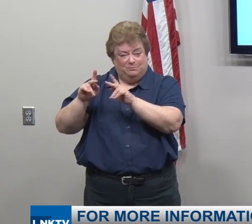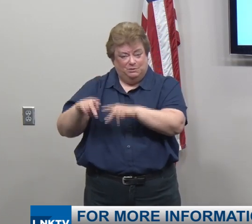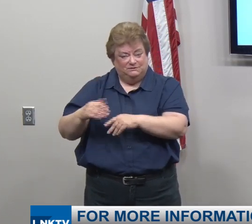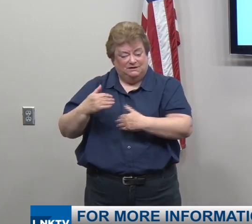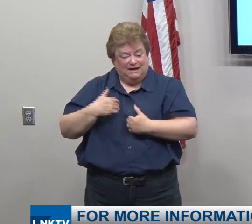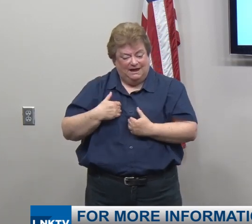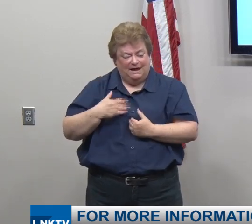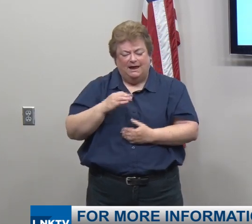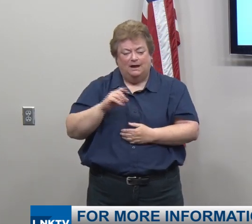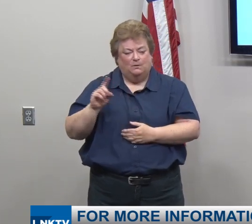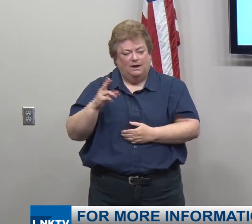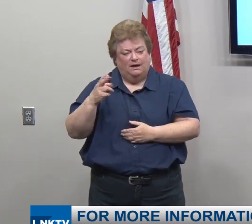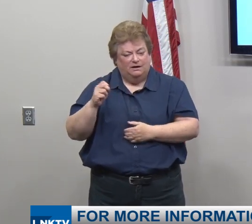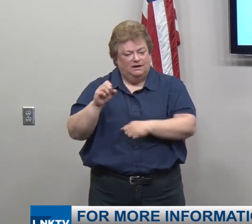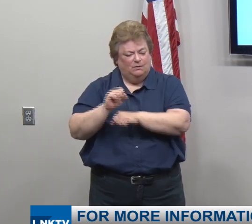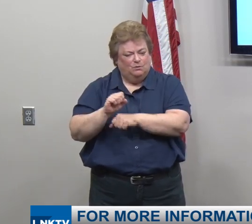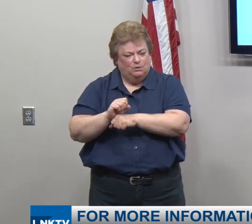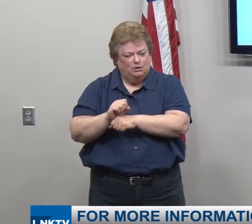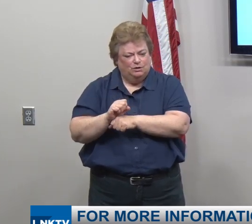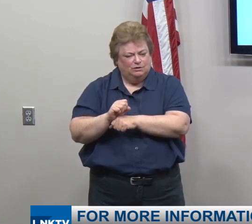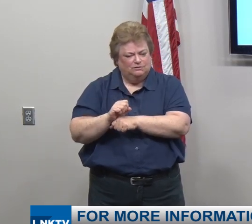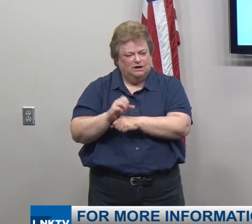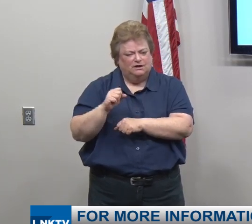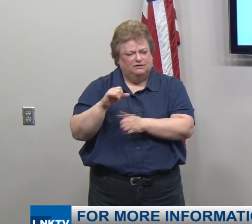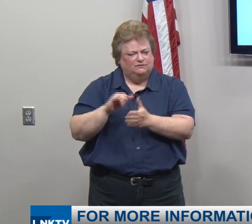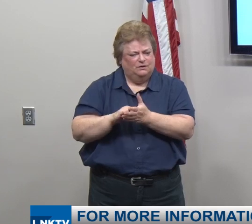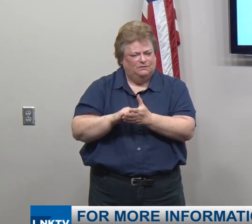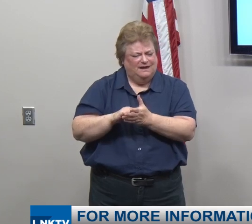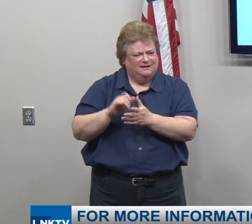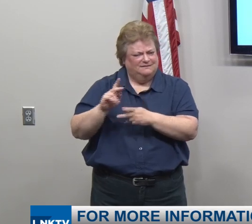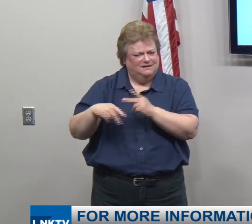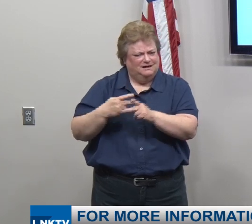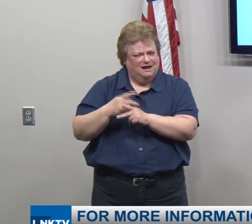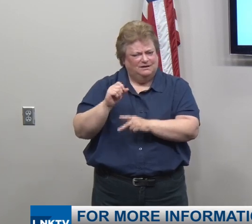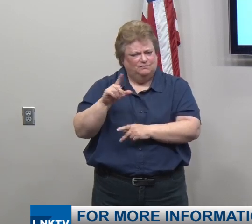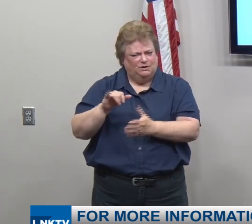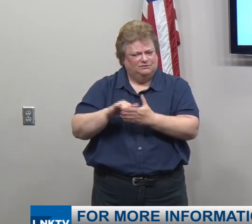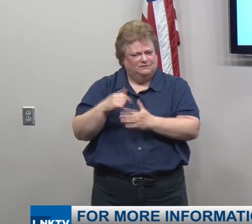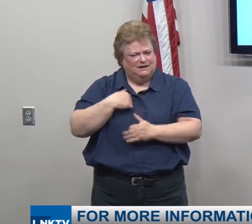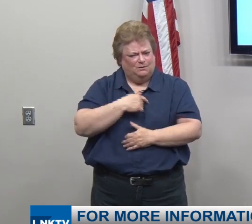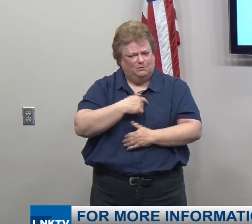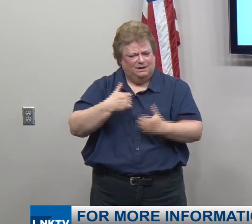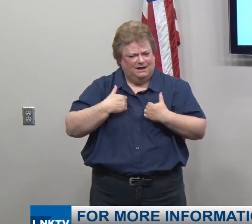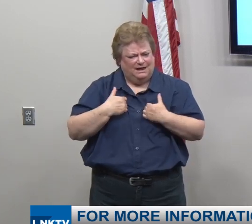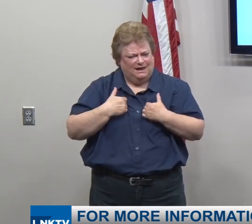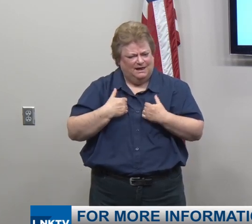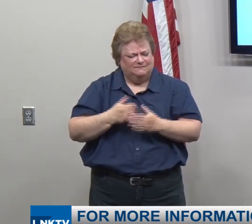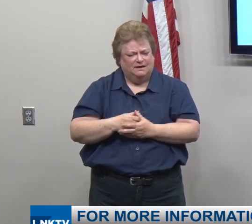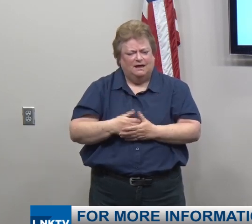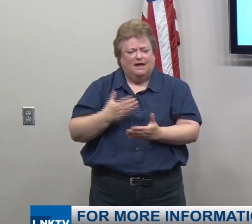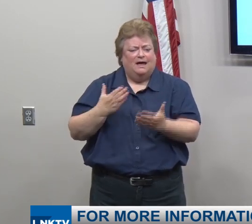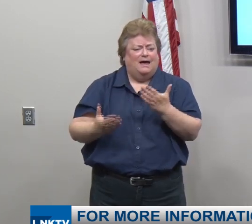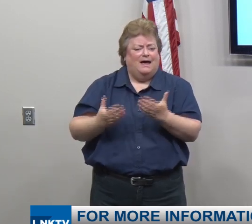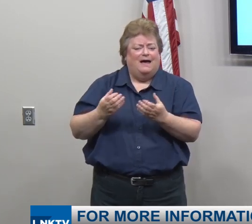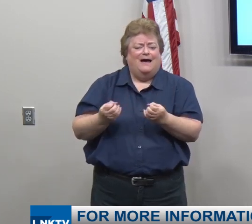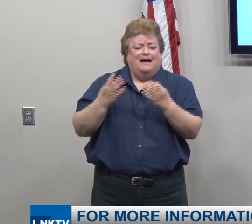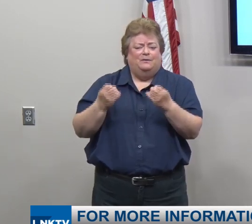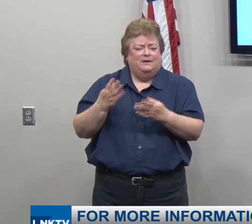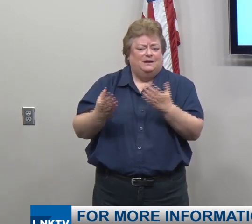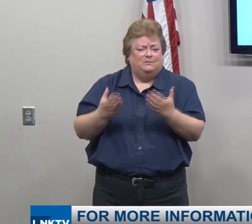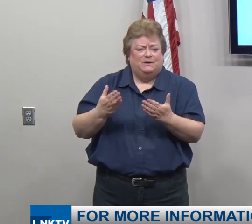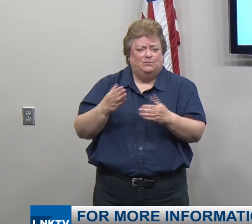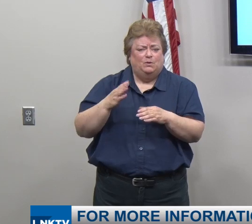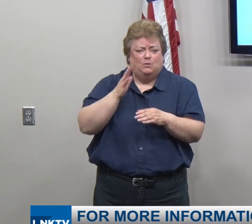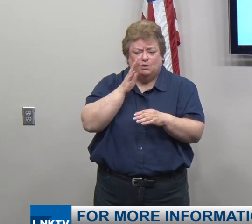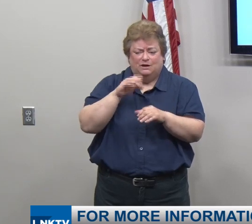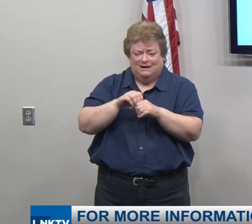and where he worked. And I guess those are kind of the questions that we have. How many people might have been in contact with this